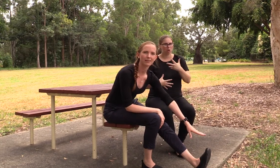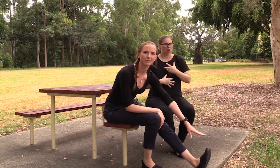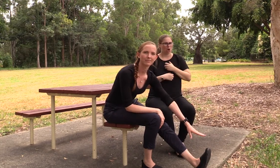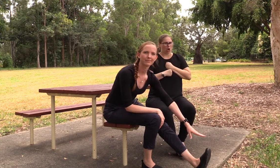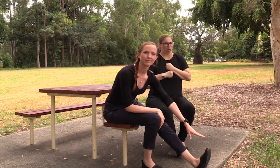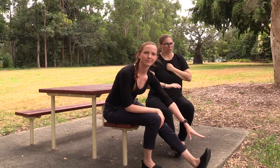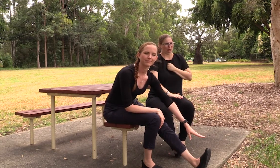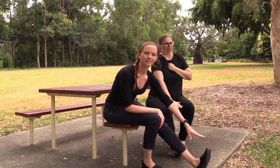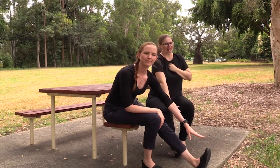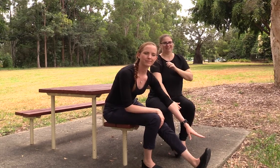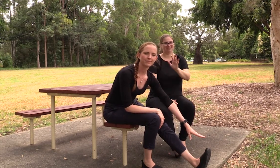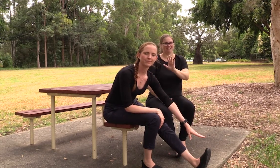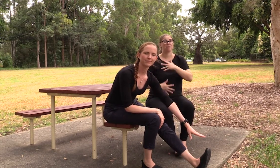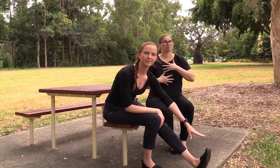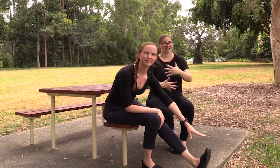your breath.